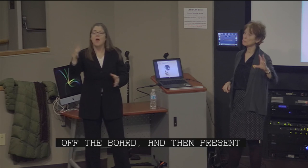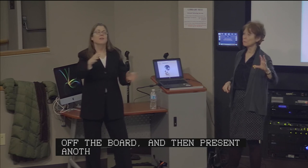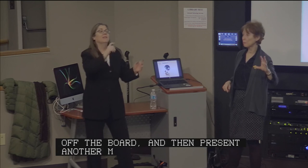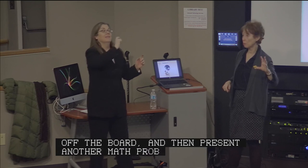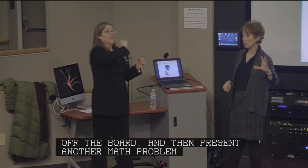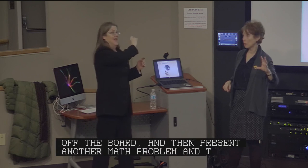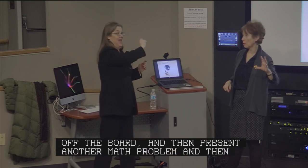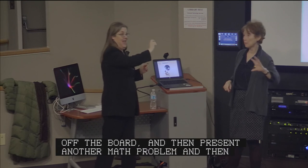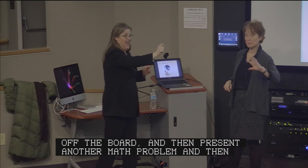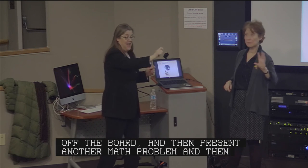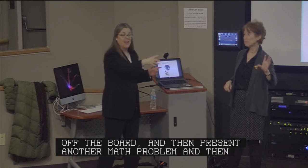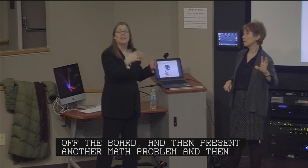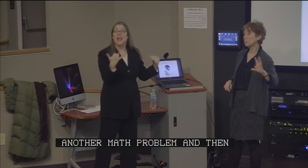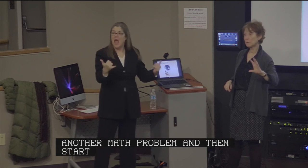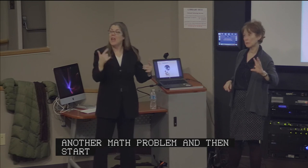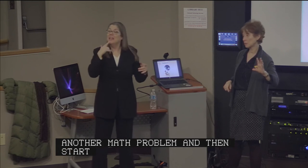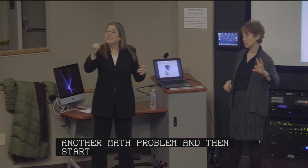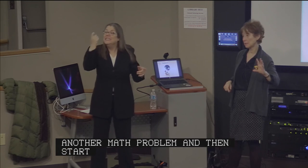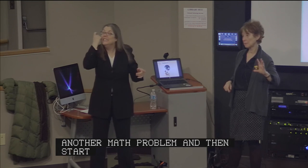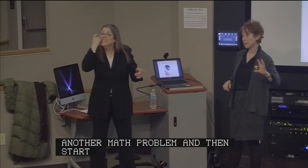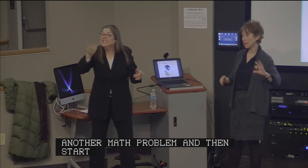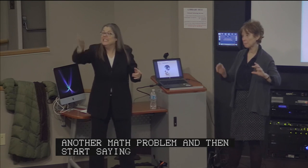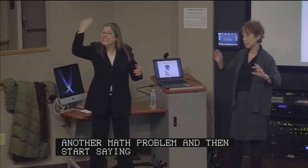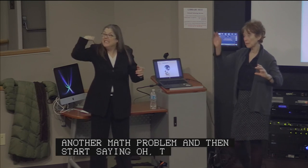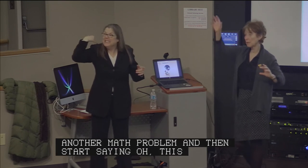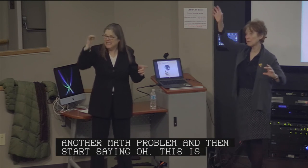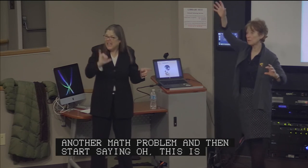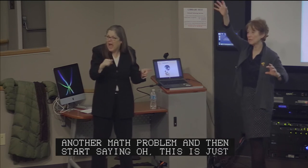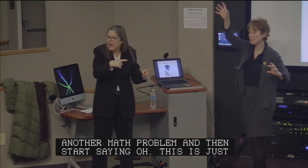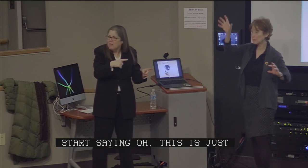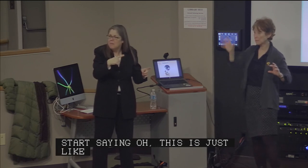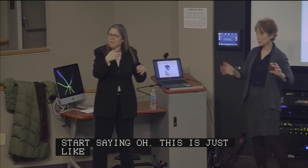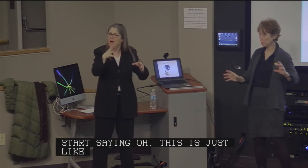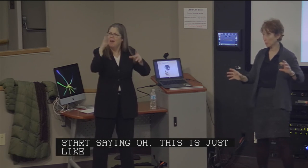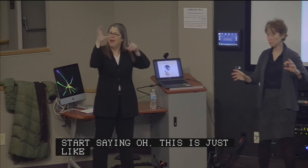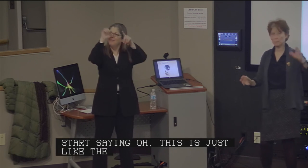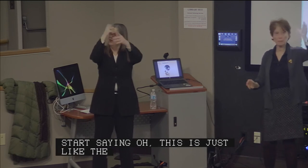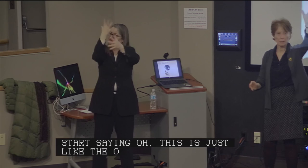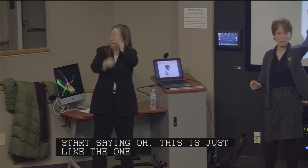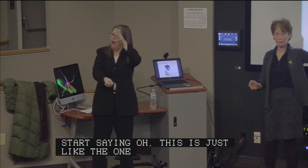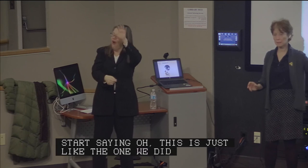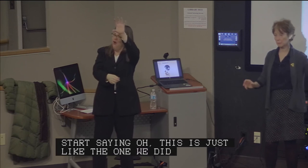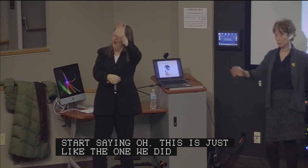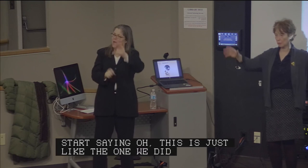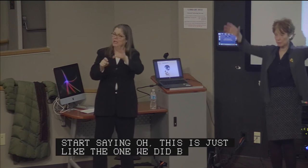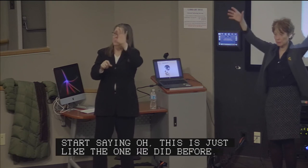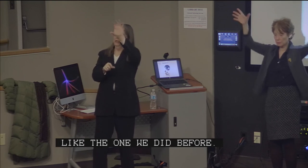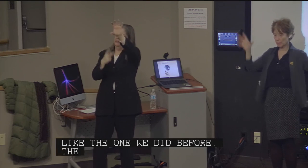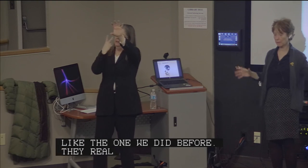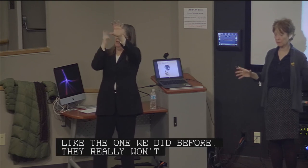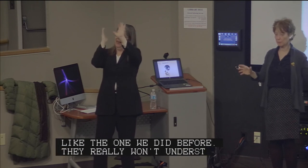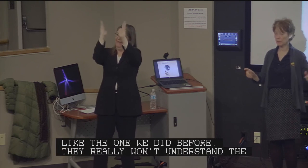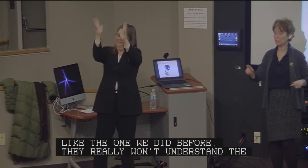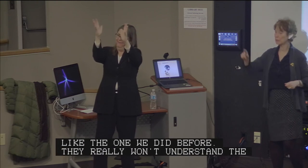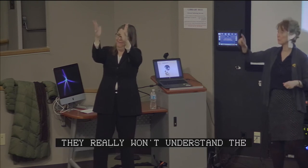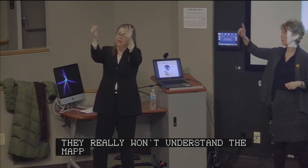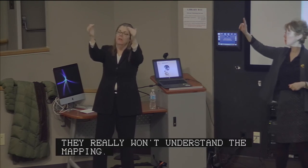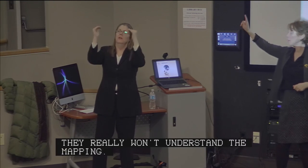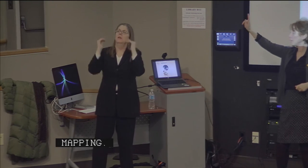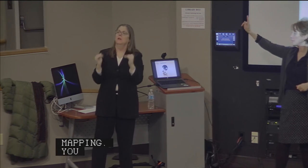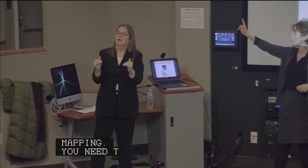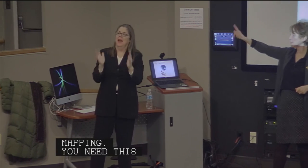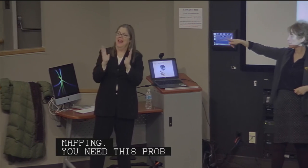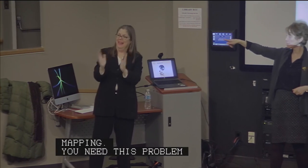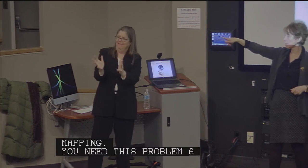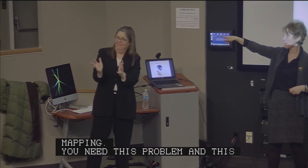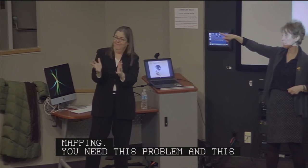did before, because they really won't understand the mapping. You need this problem, and you have them here, and you go,